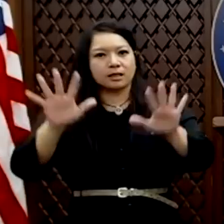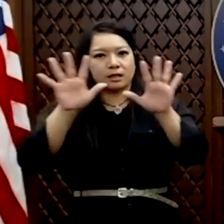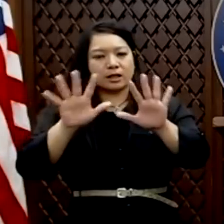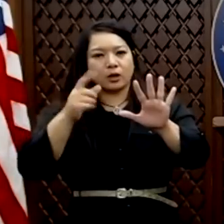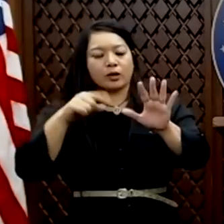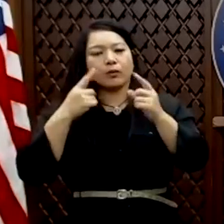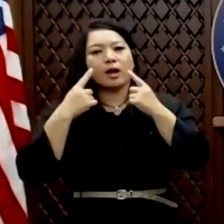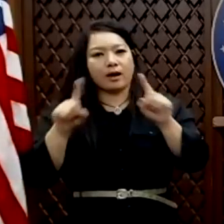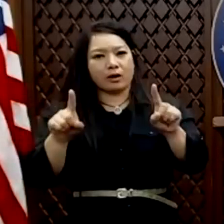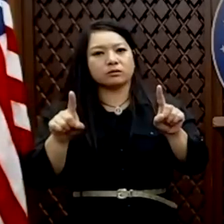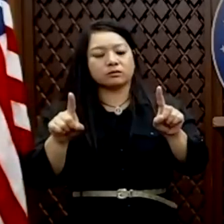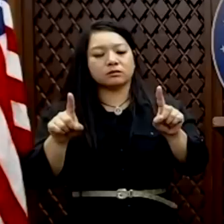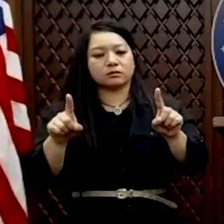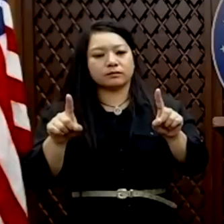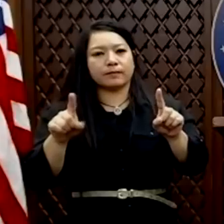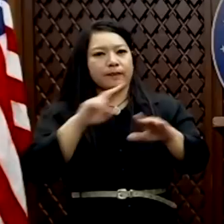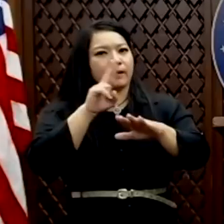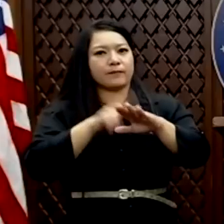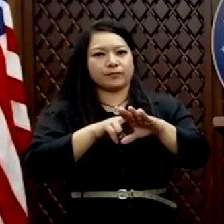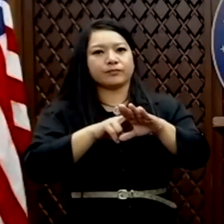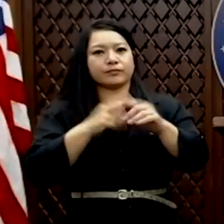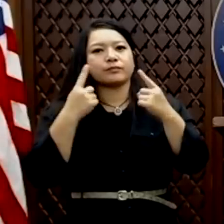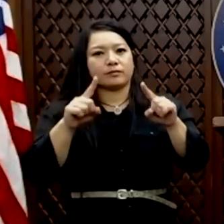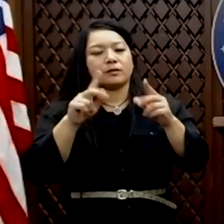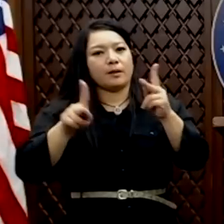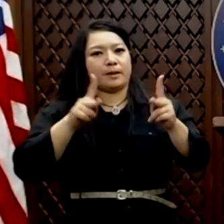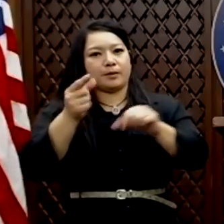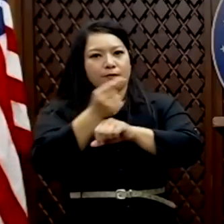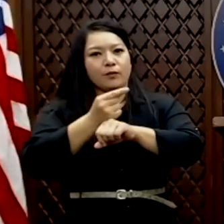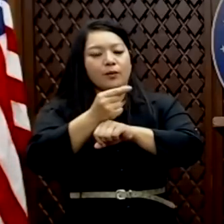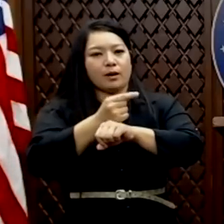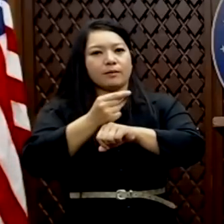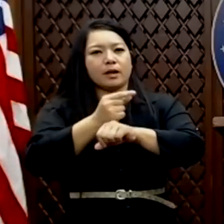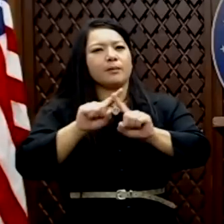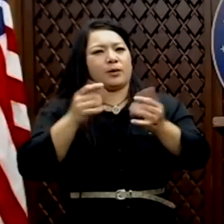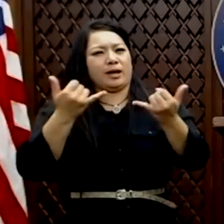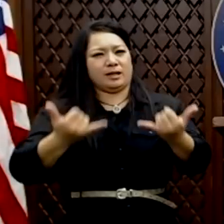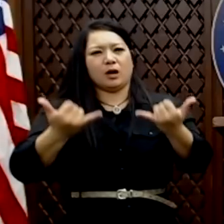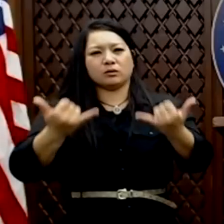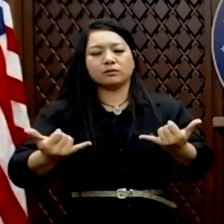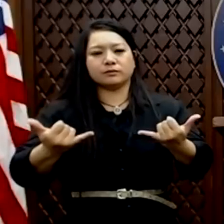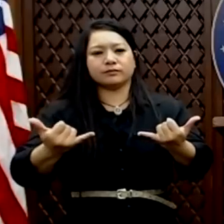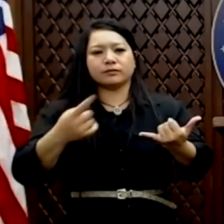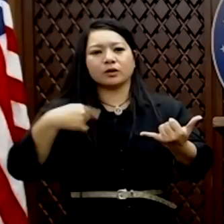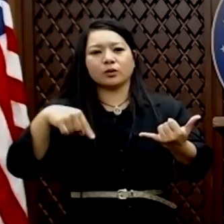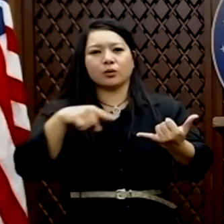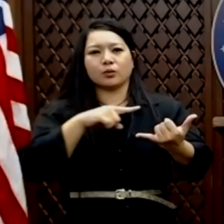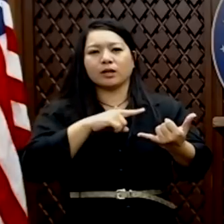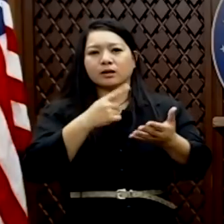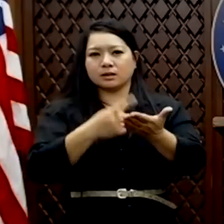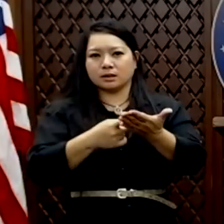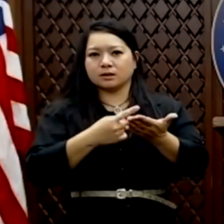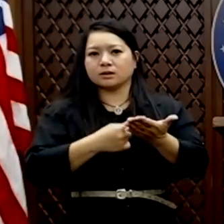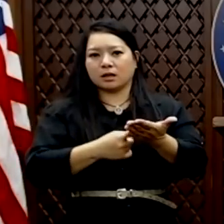will be, of course, announcing it to the people. But right now, we are in discussions